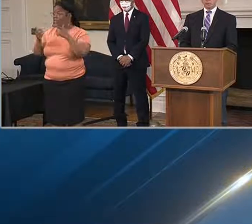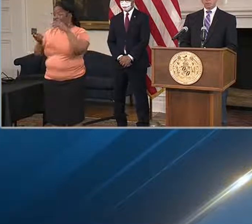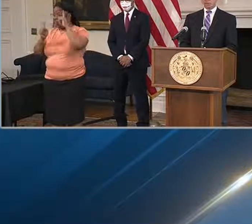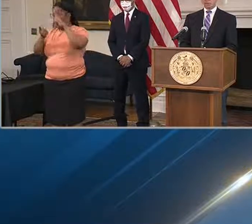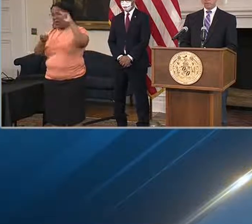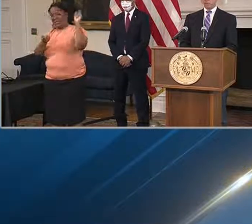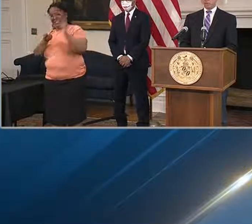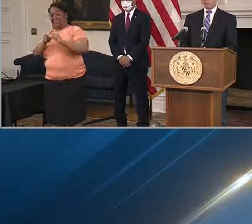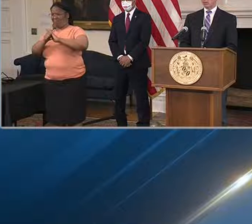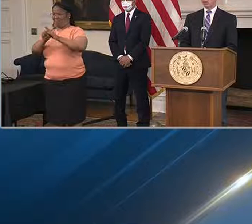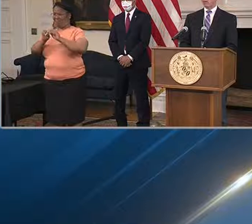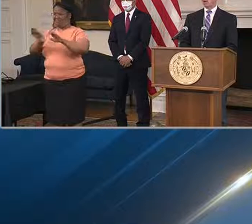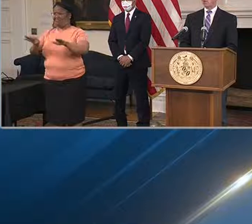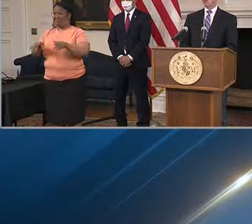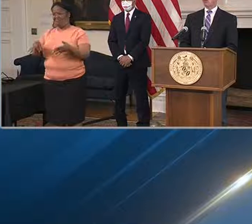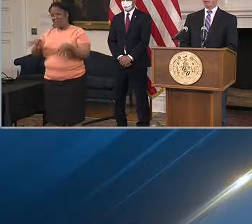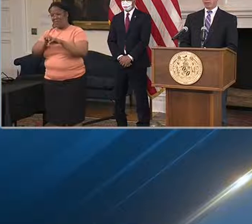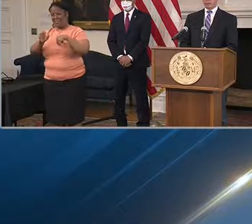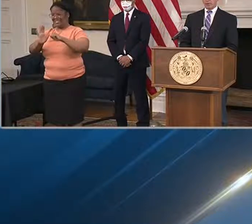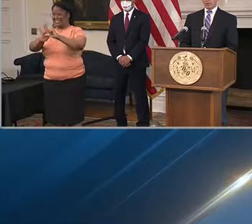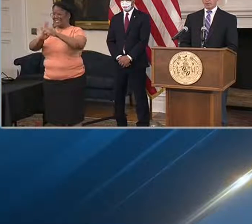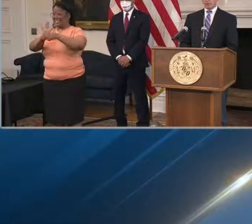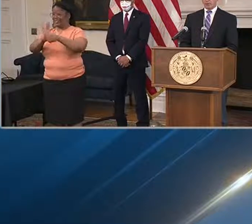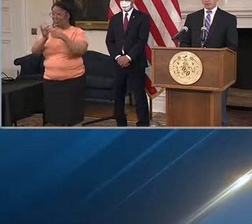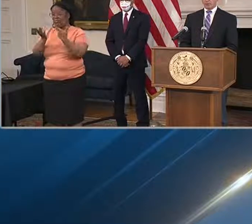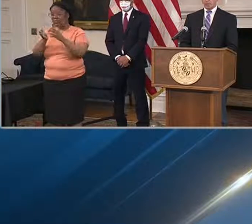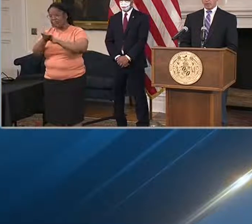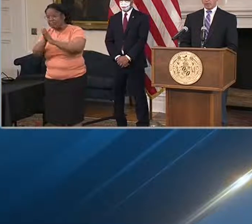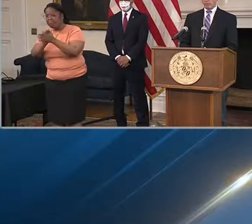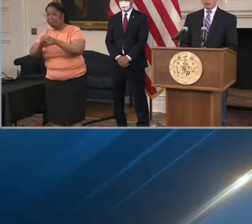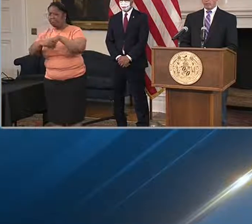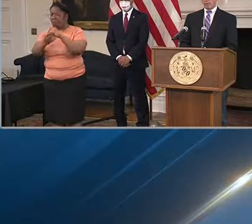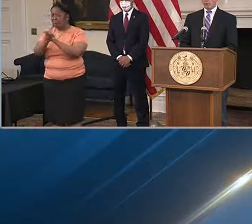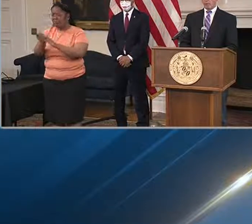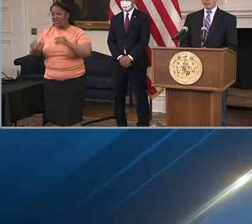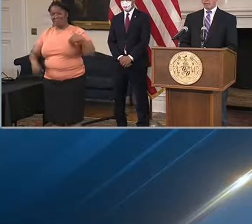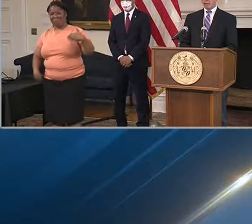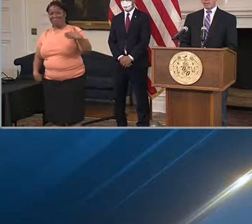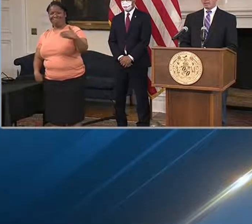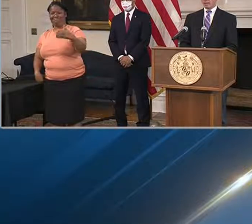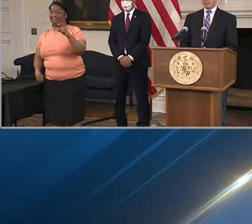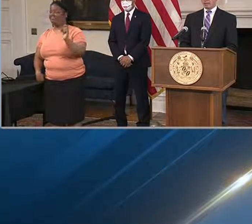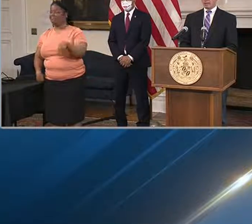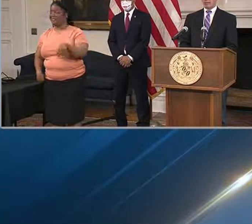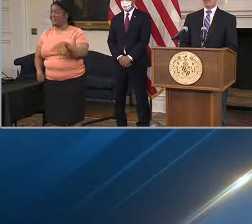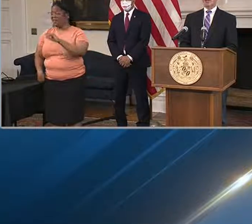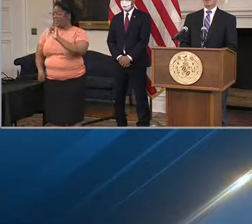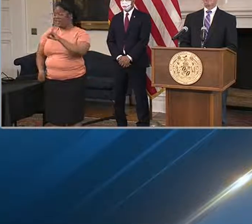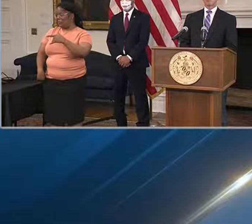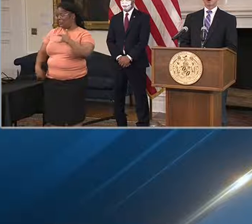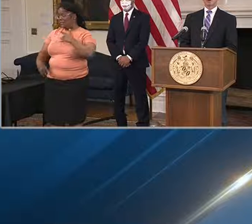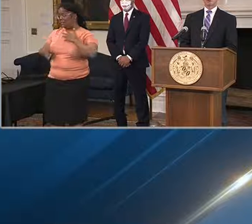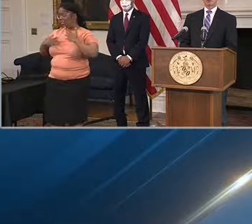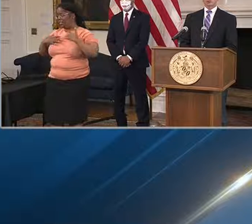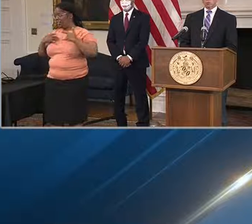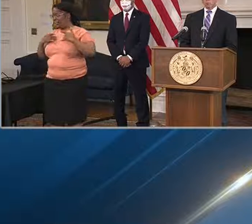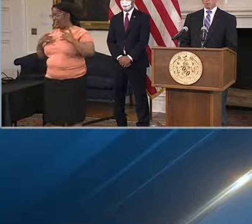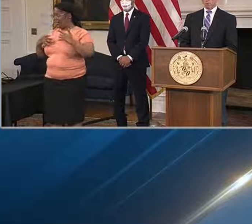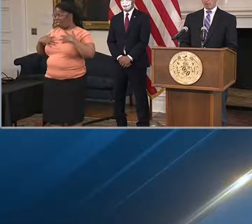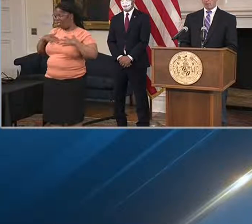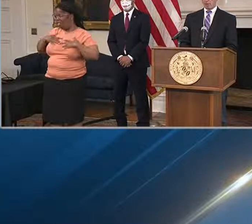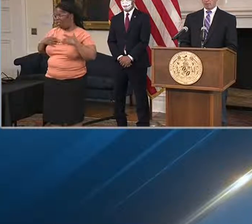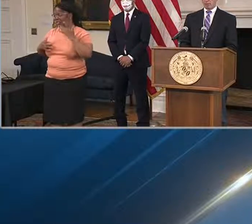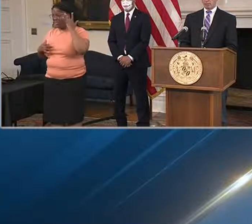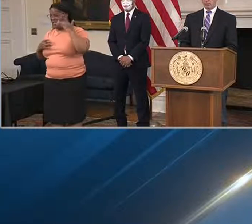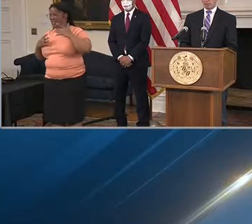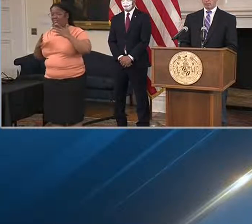maintaining physical distance from others, by washing our hands frequently, and if we're not feeling well, taking the initiative to stay away from work,